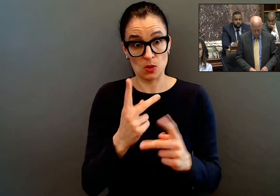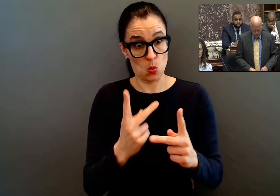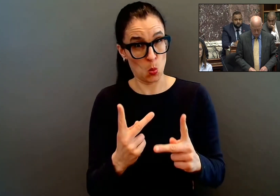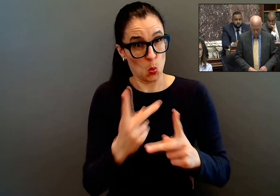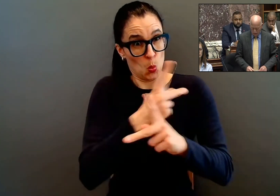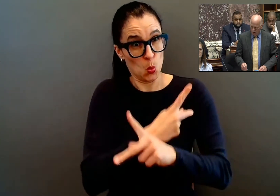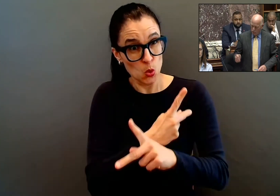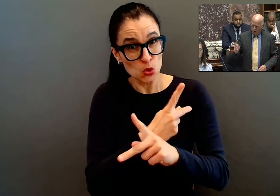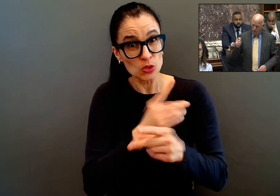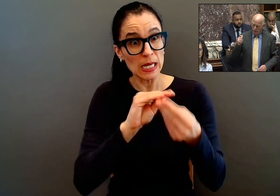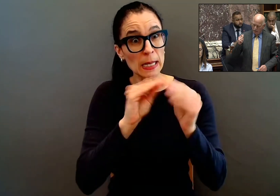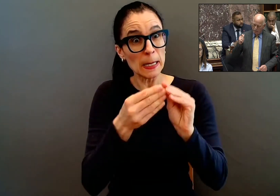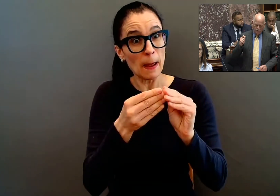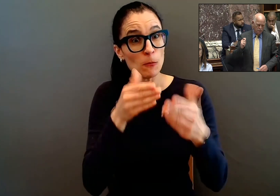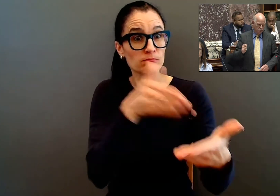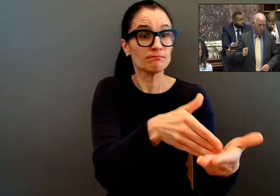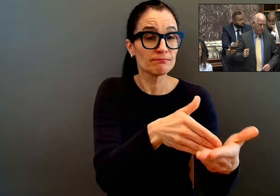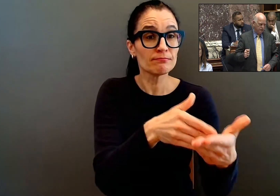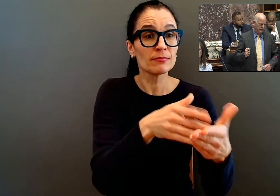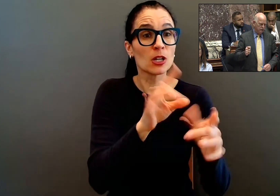group. We're